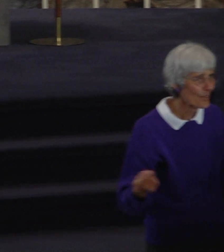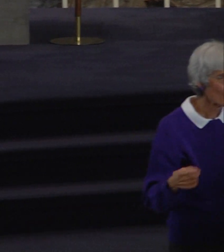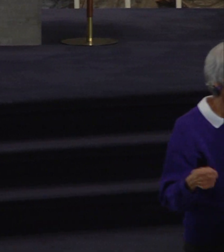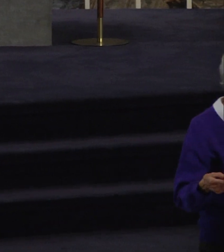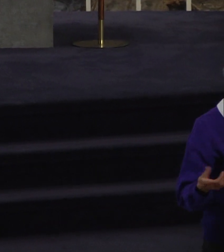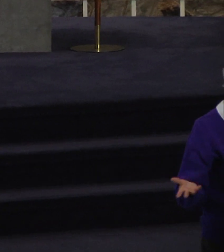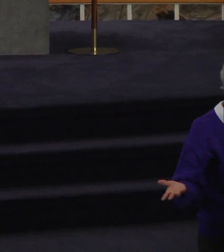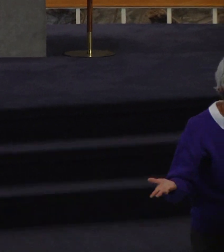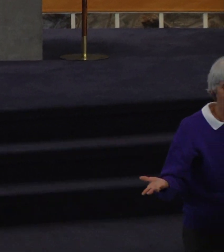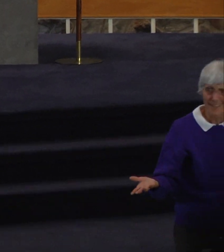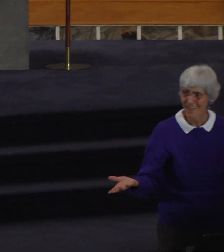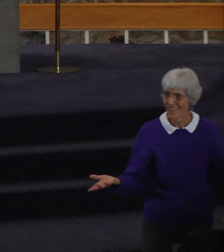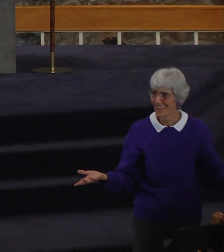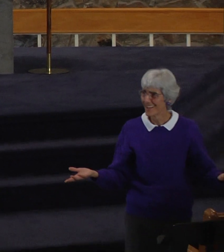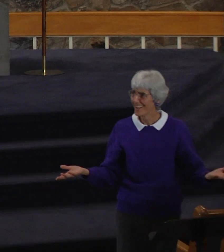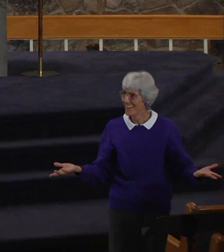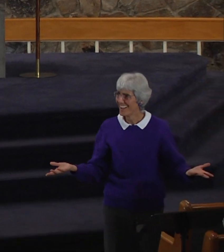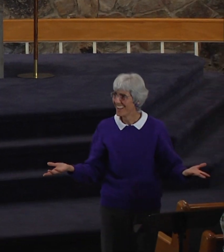Oh, guys.